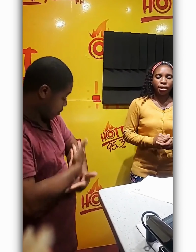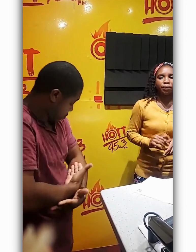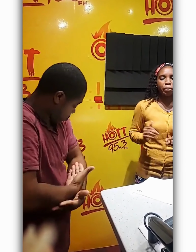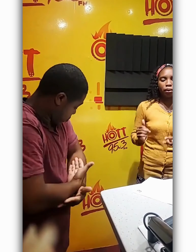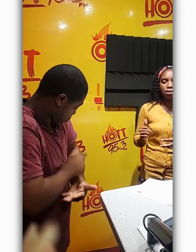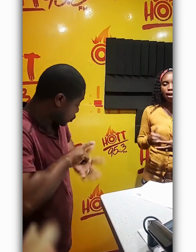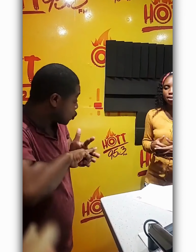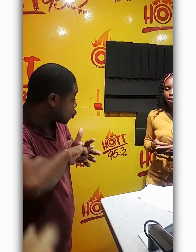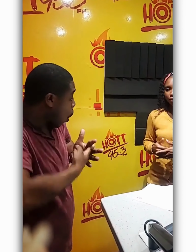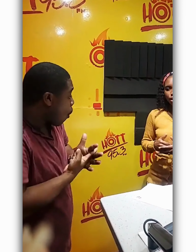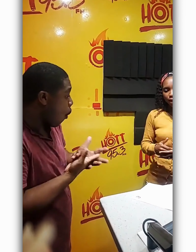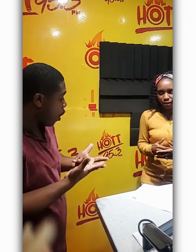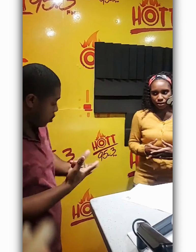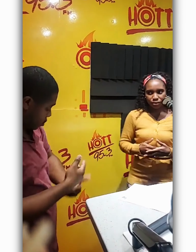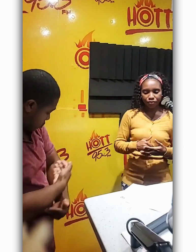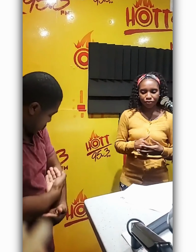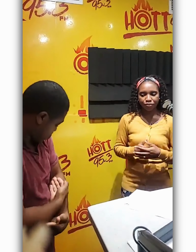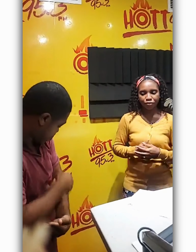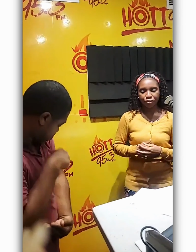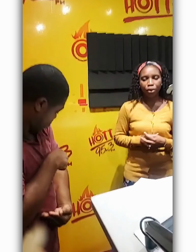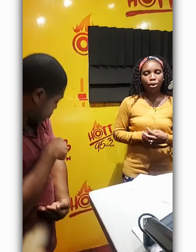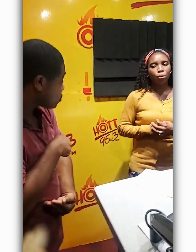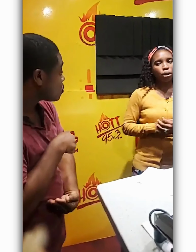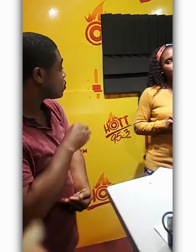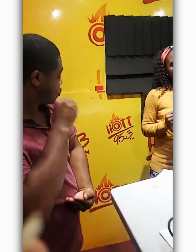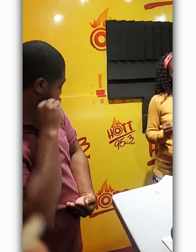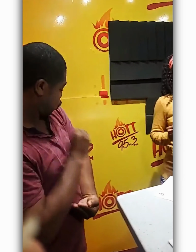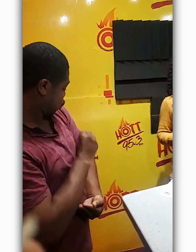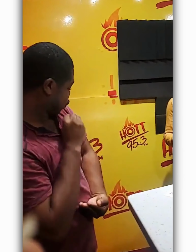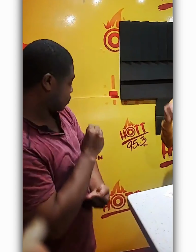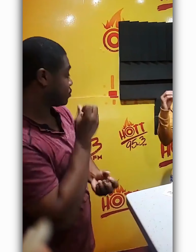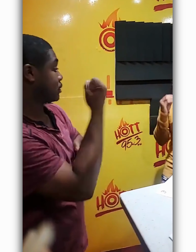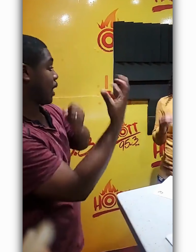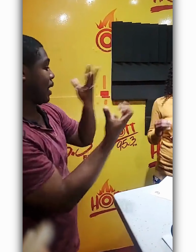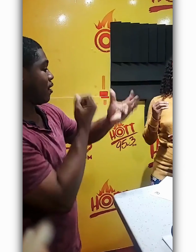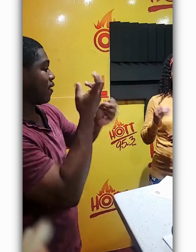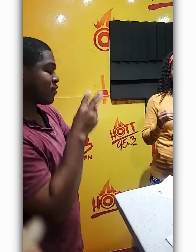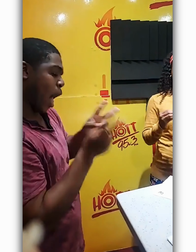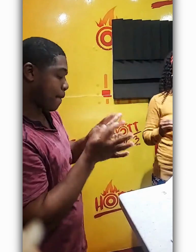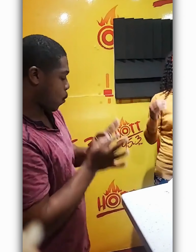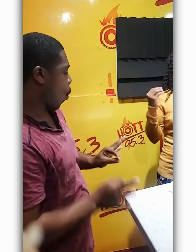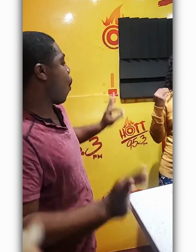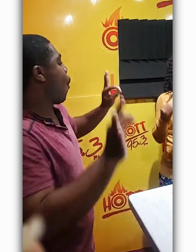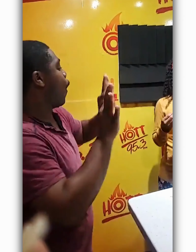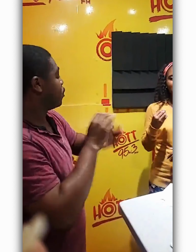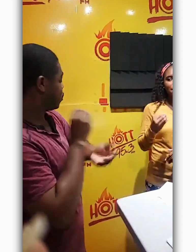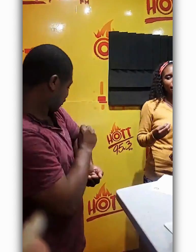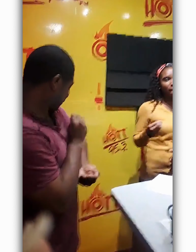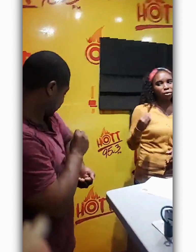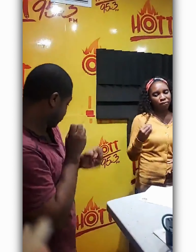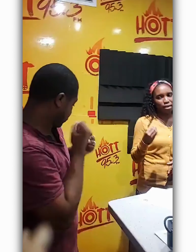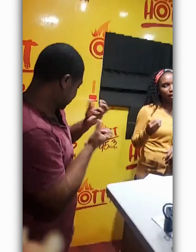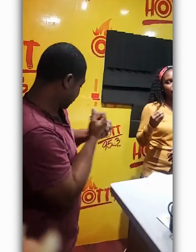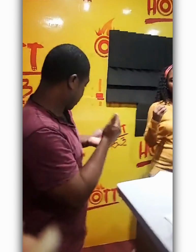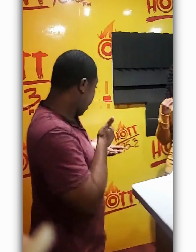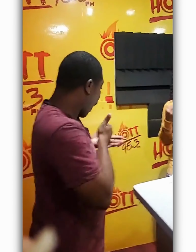if a person has a deaf child, what you should do is from the time they're a baby, start signing with them. That is